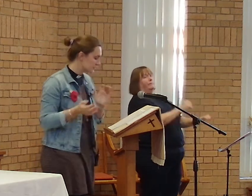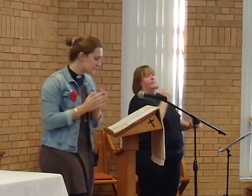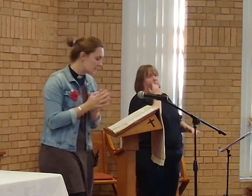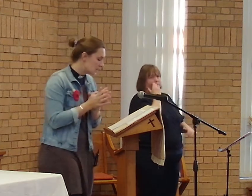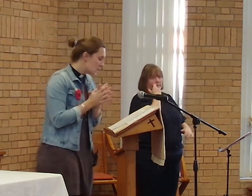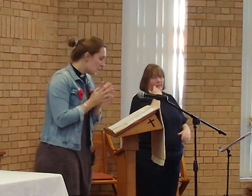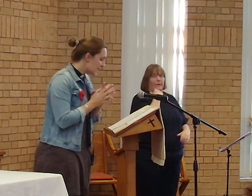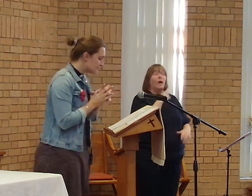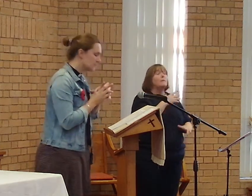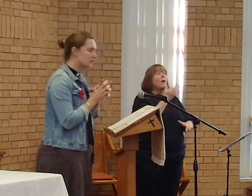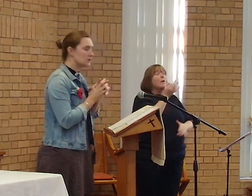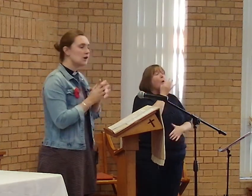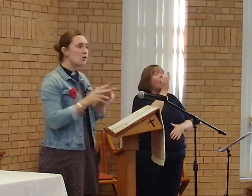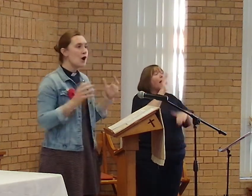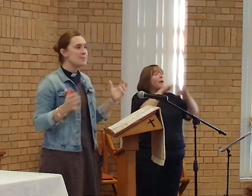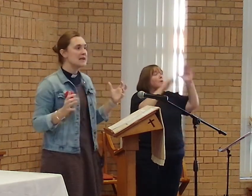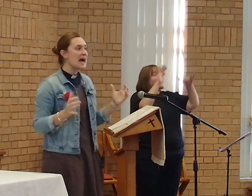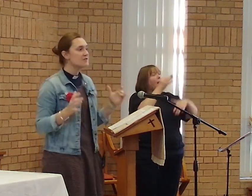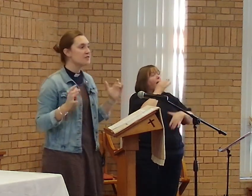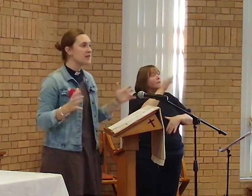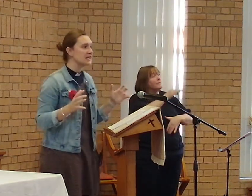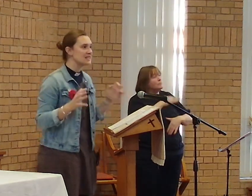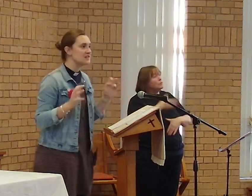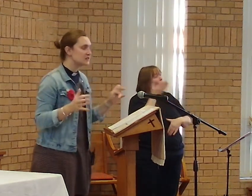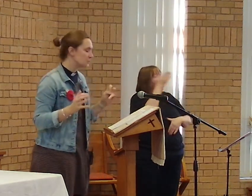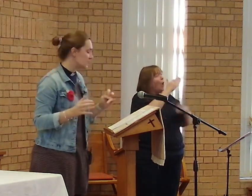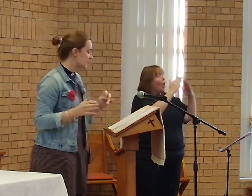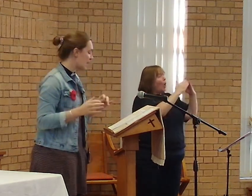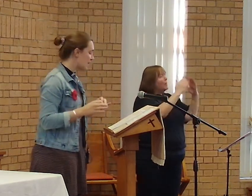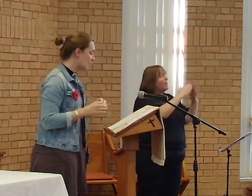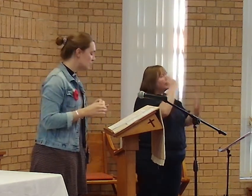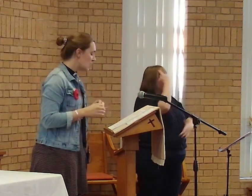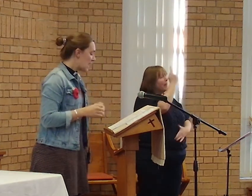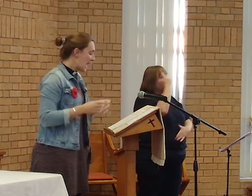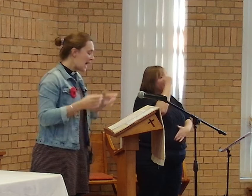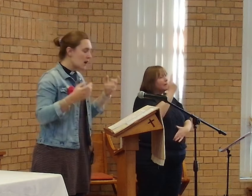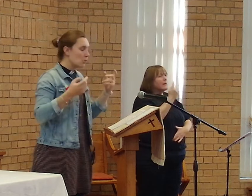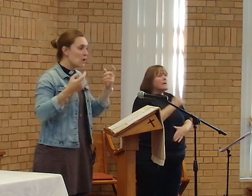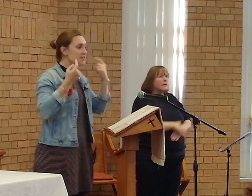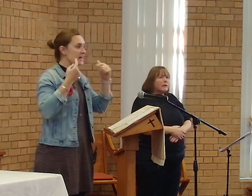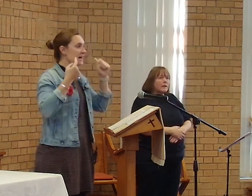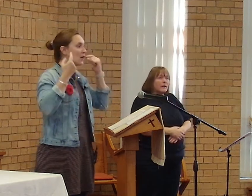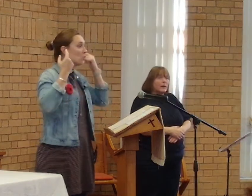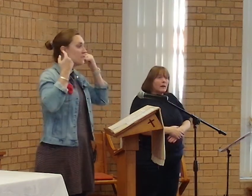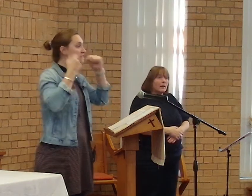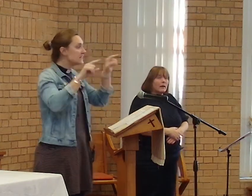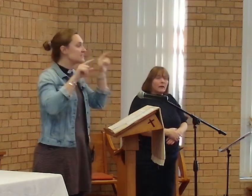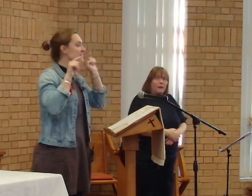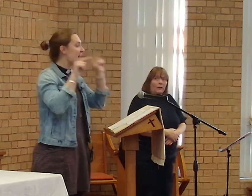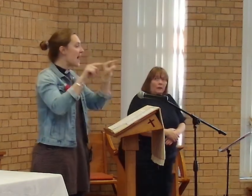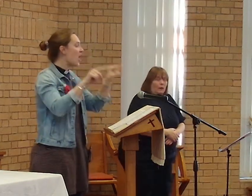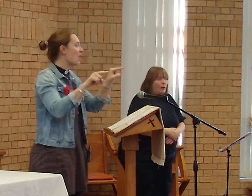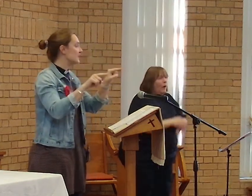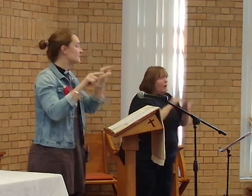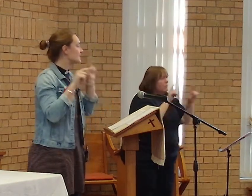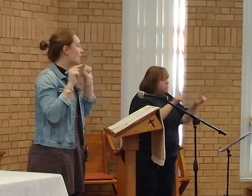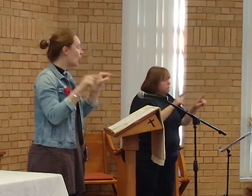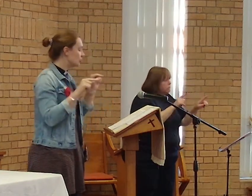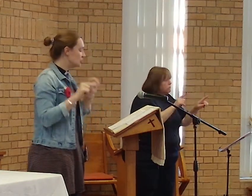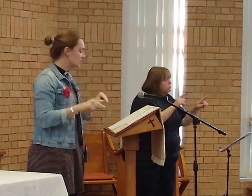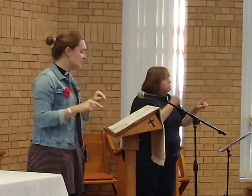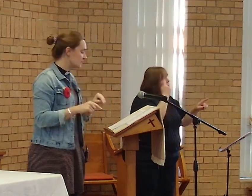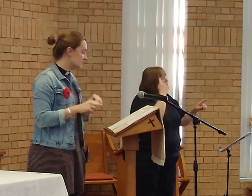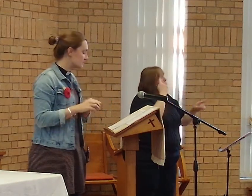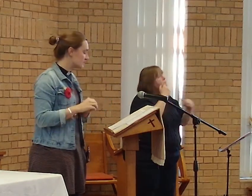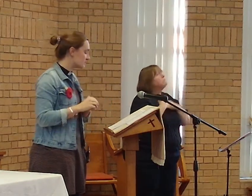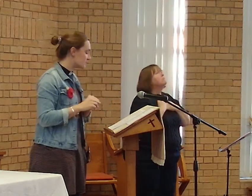the adults to go home and have a think this week about whether they were fixing their eyes